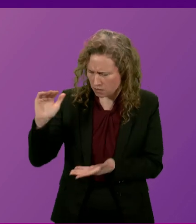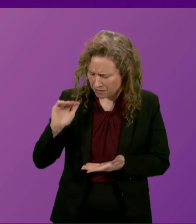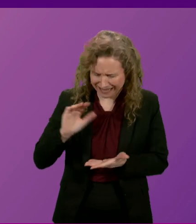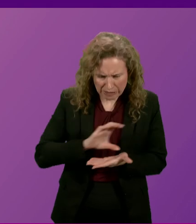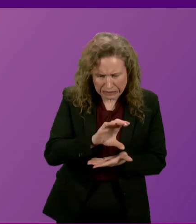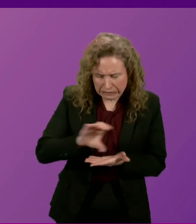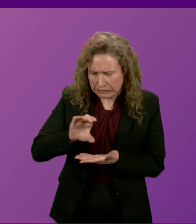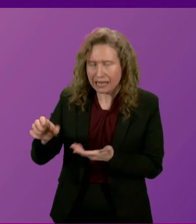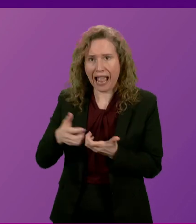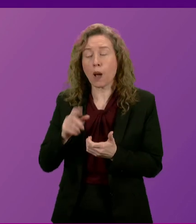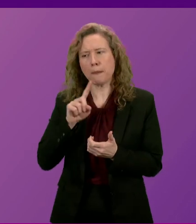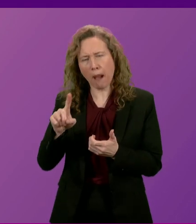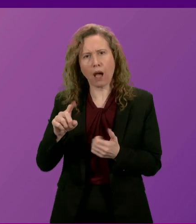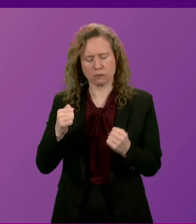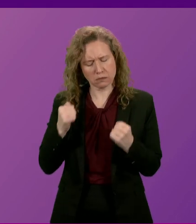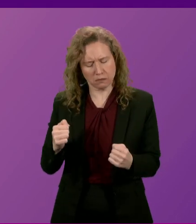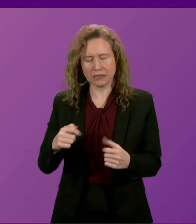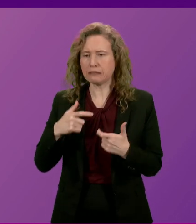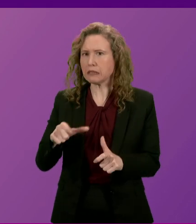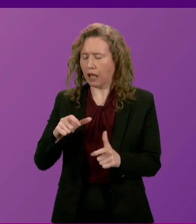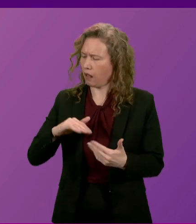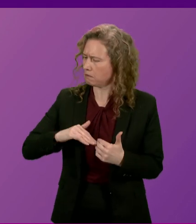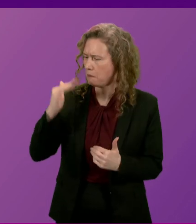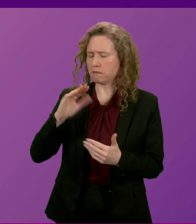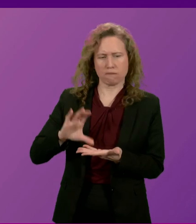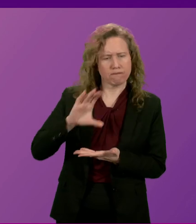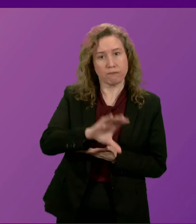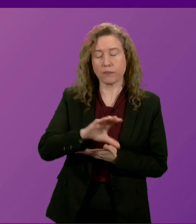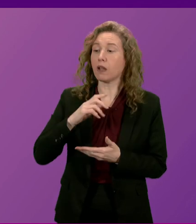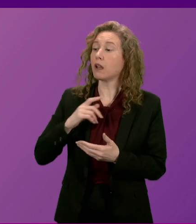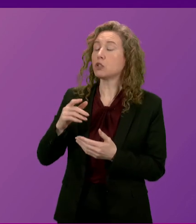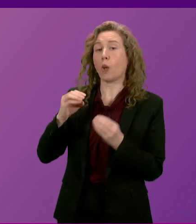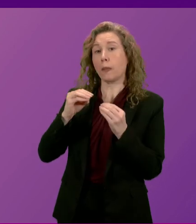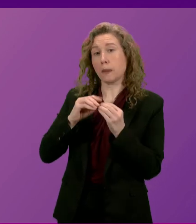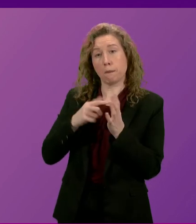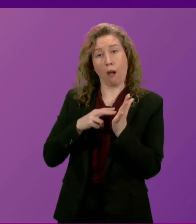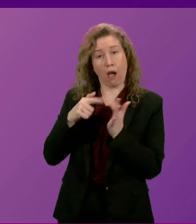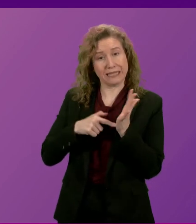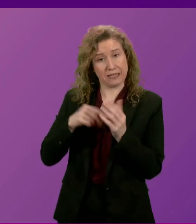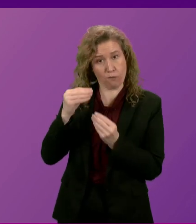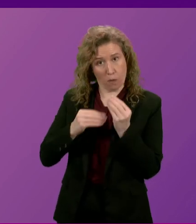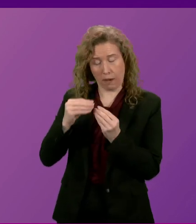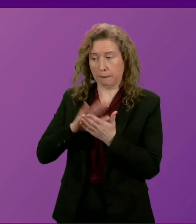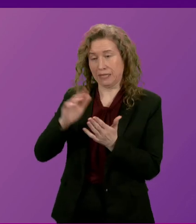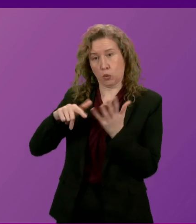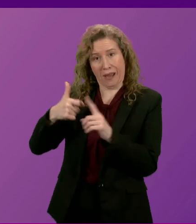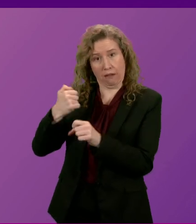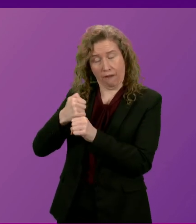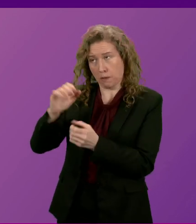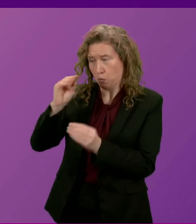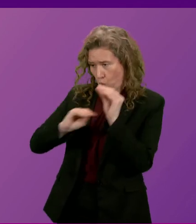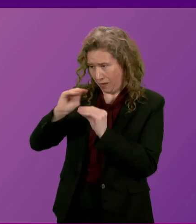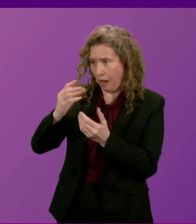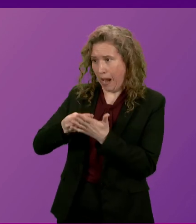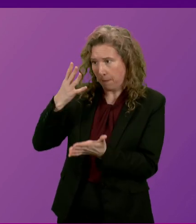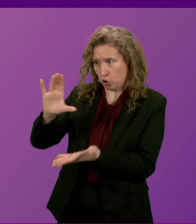have exceeded the amount of money that was allocated through the Barnett formula to the health service. We've exceeded that